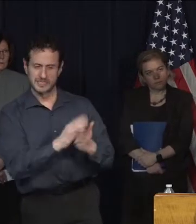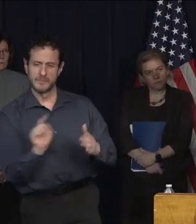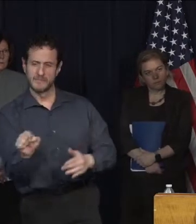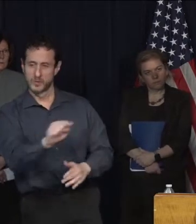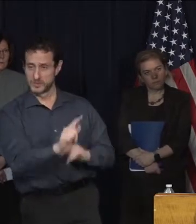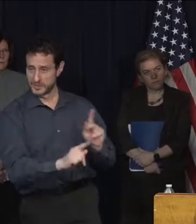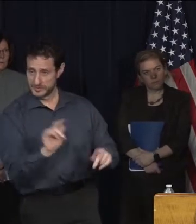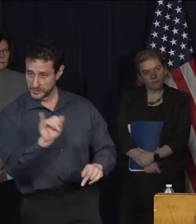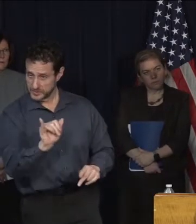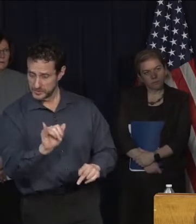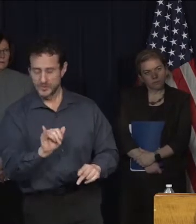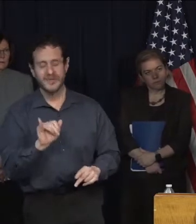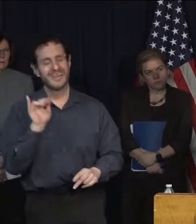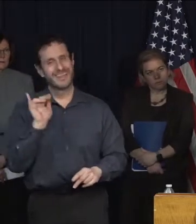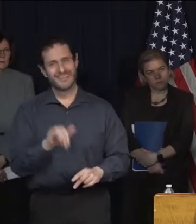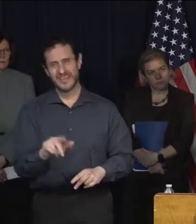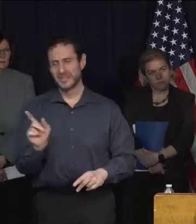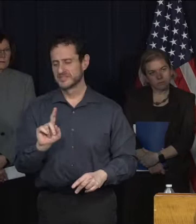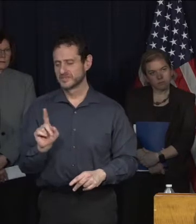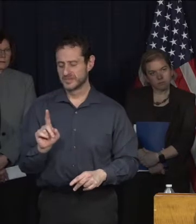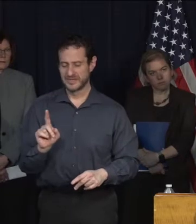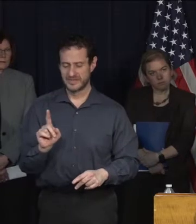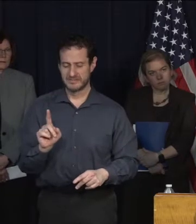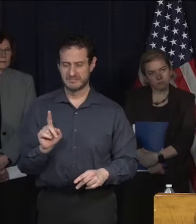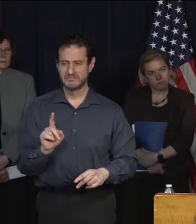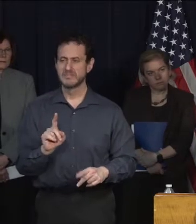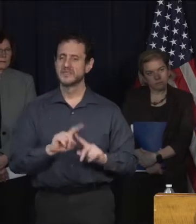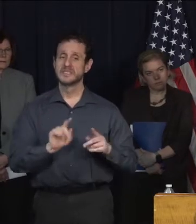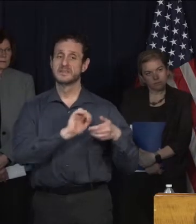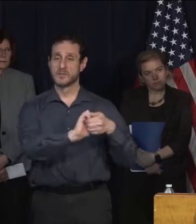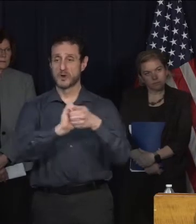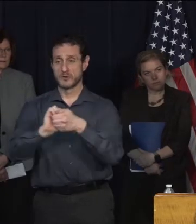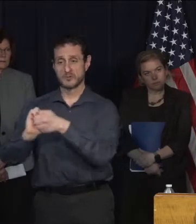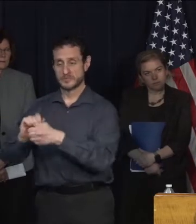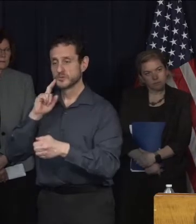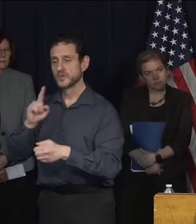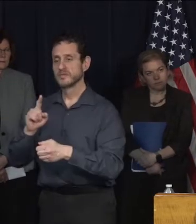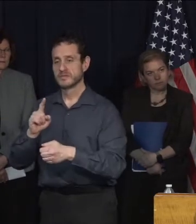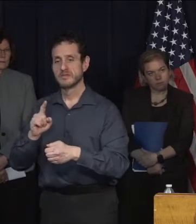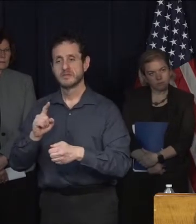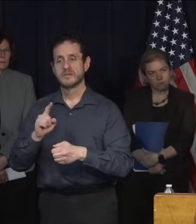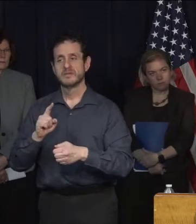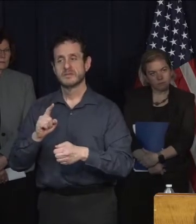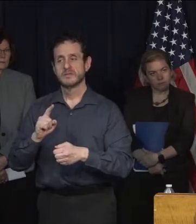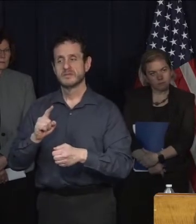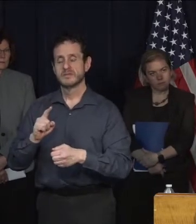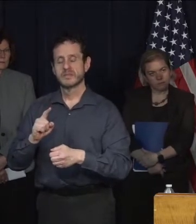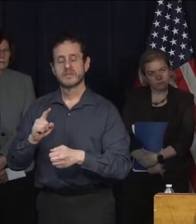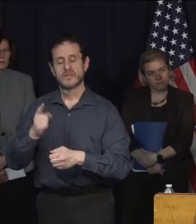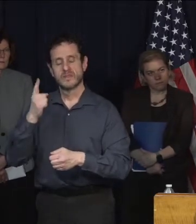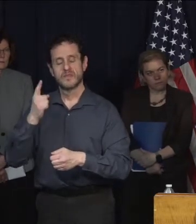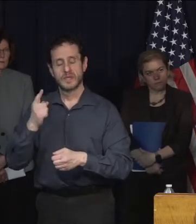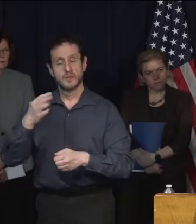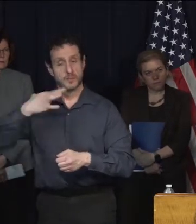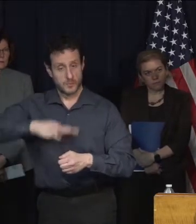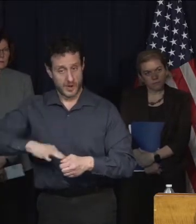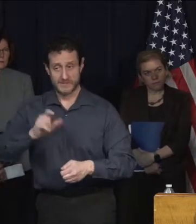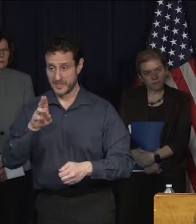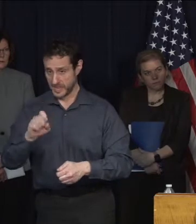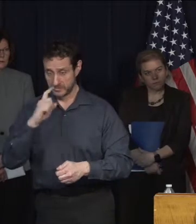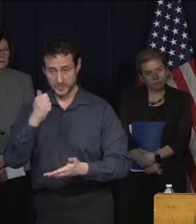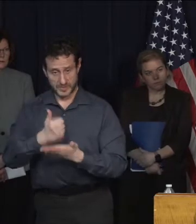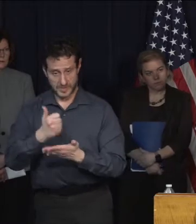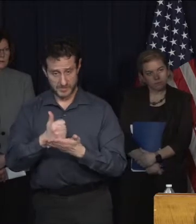people. And so that's where this partnership with the commercial labs will be very helpful. I've been already